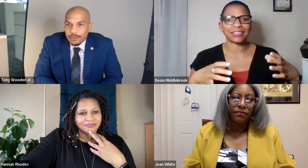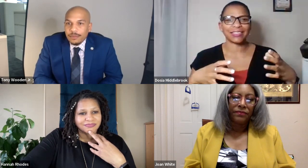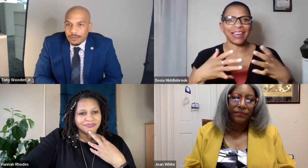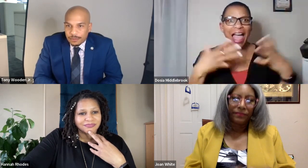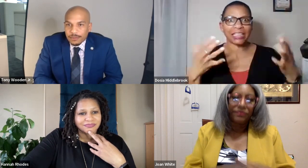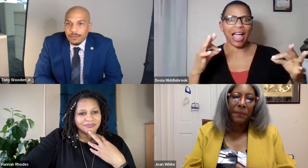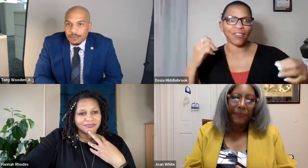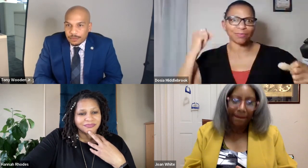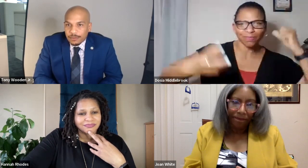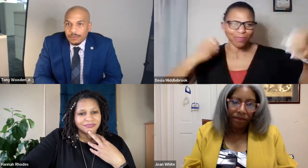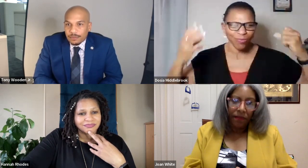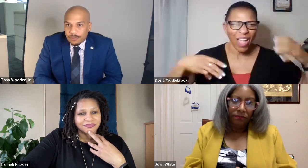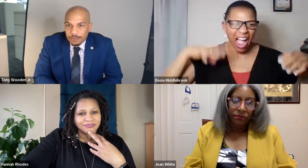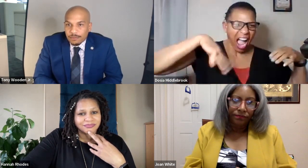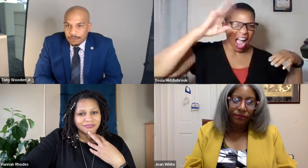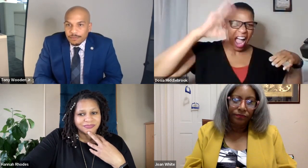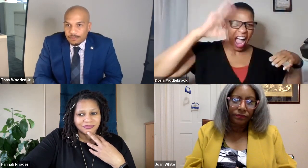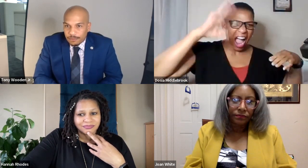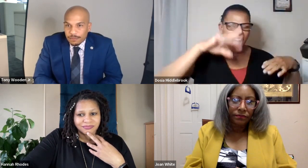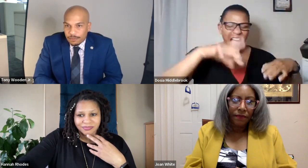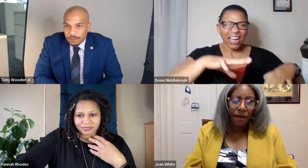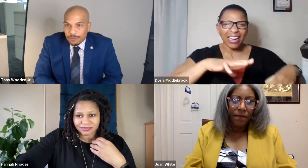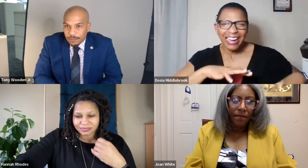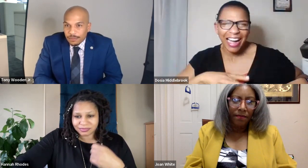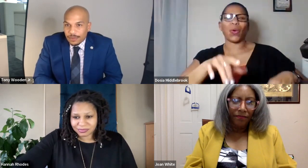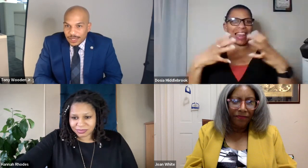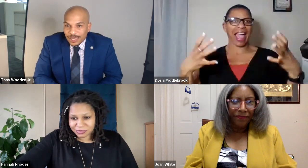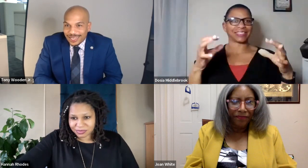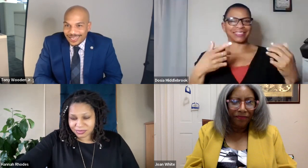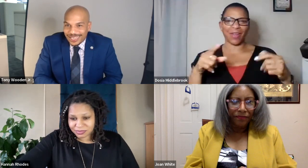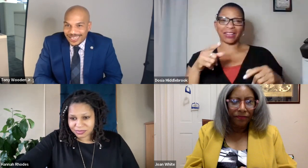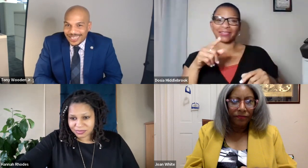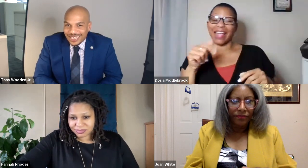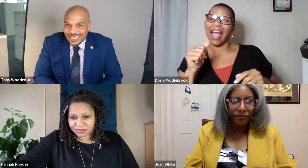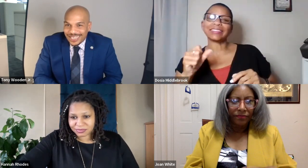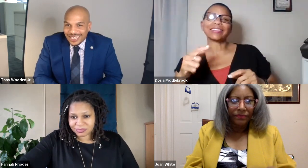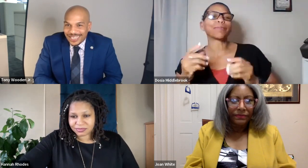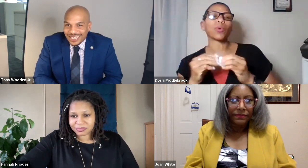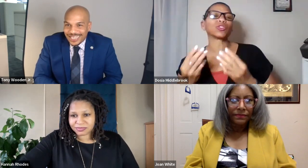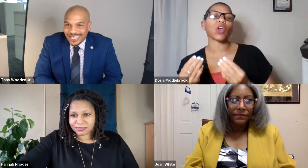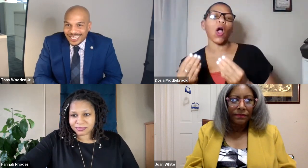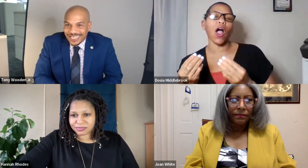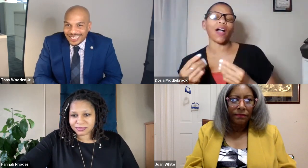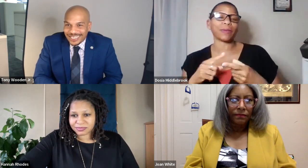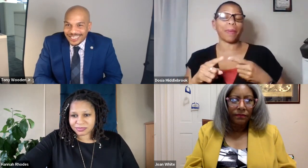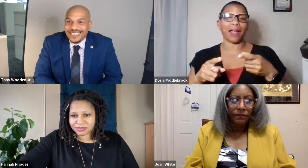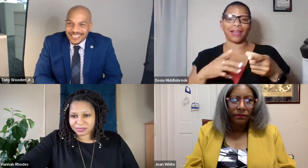It has more facial expressions and more actions and more, oh, we say that, oh, you see this, or like things like that. So it's a